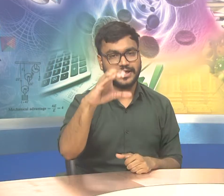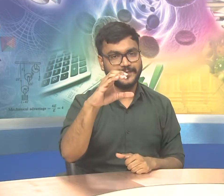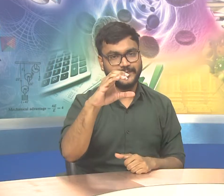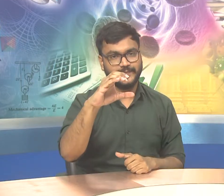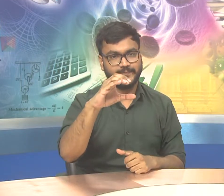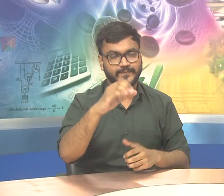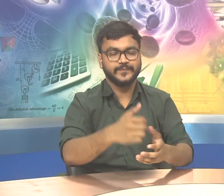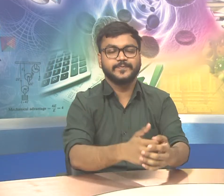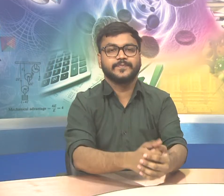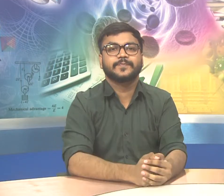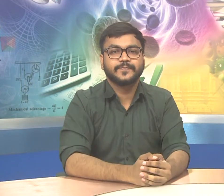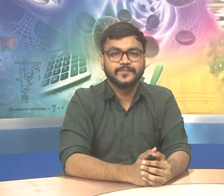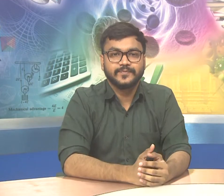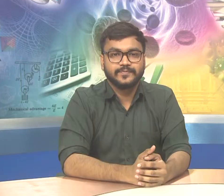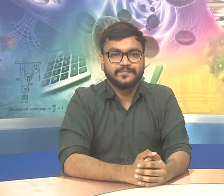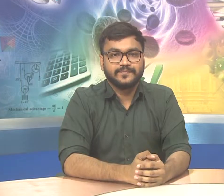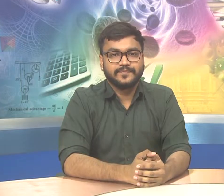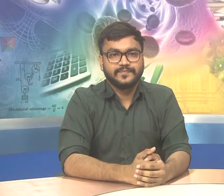Now the answer is C.